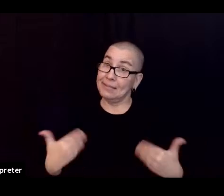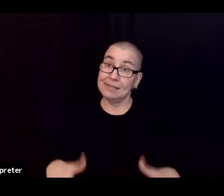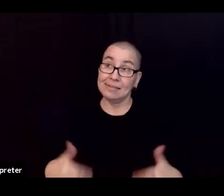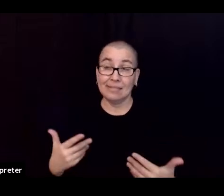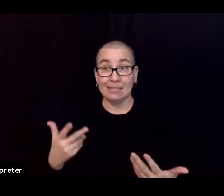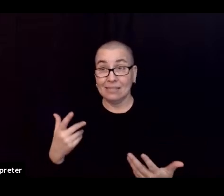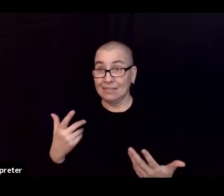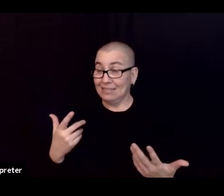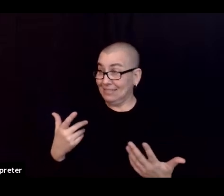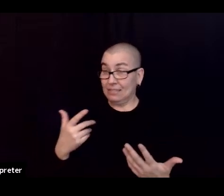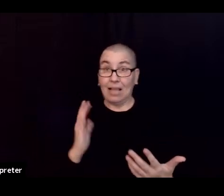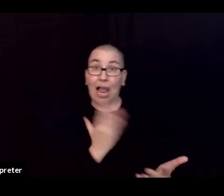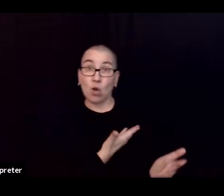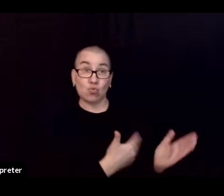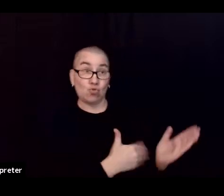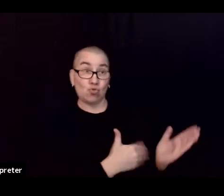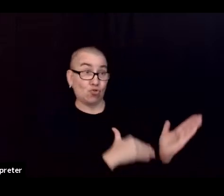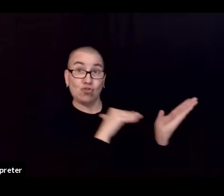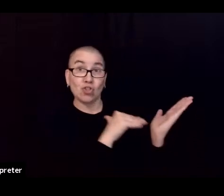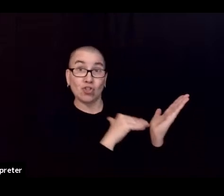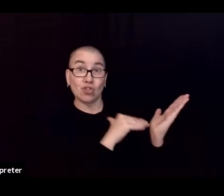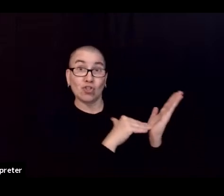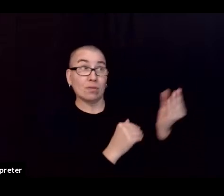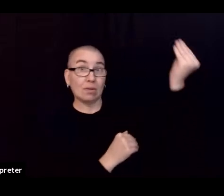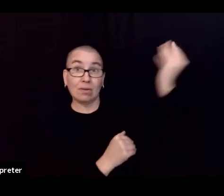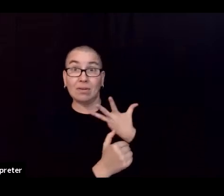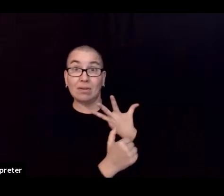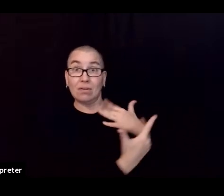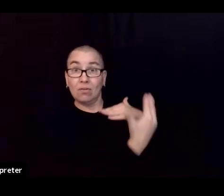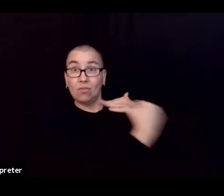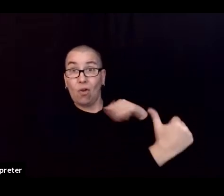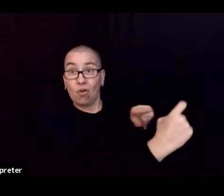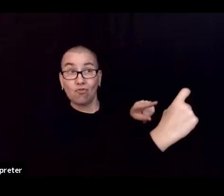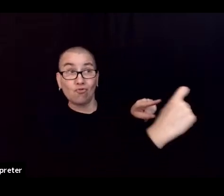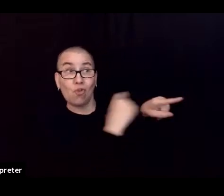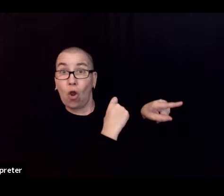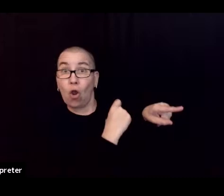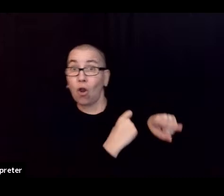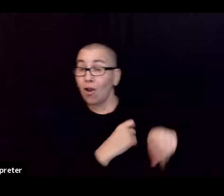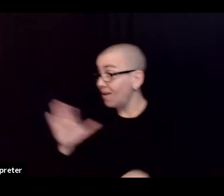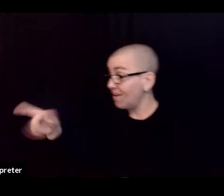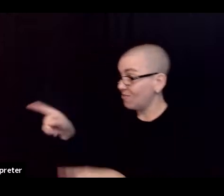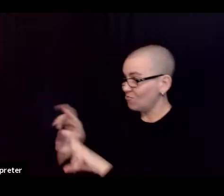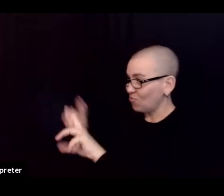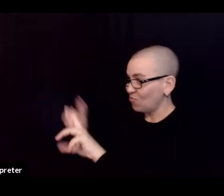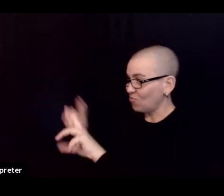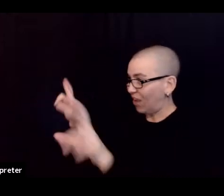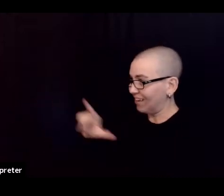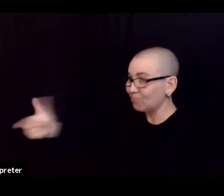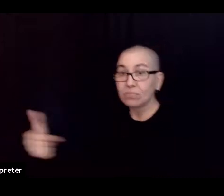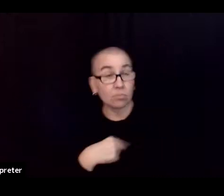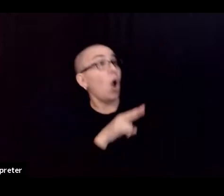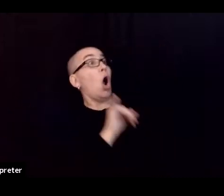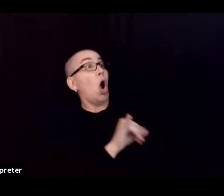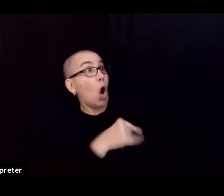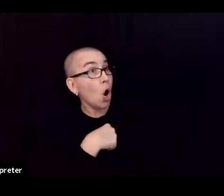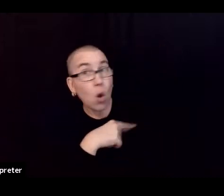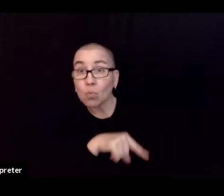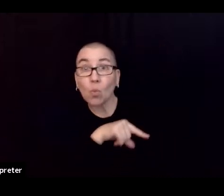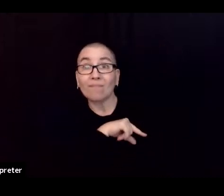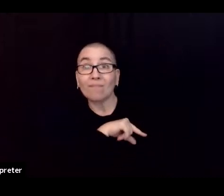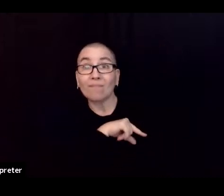age categories, you can expect to hear from your primary health care provider if you have that